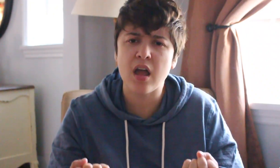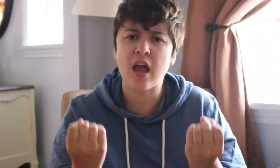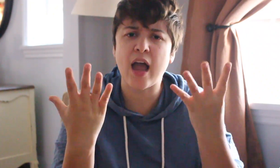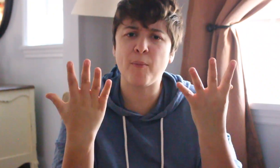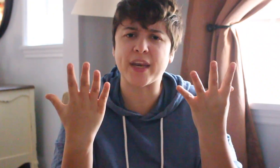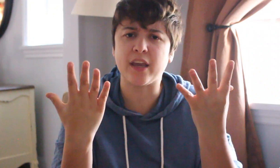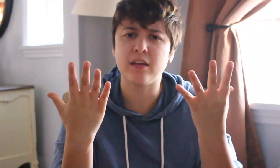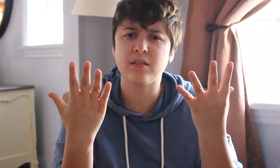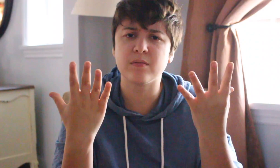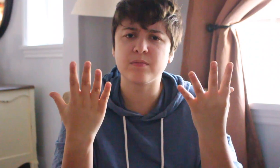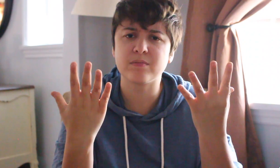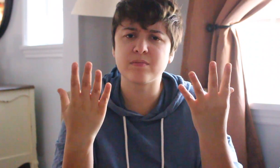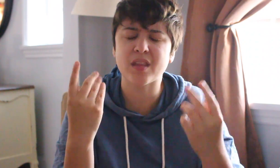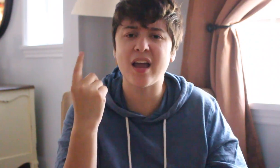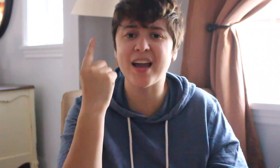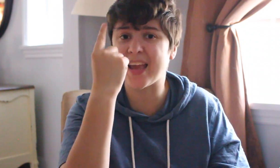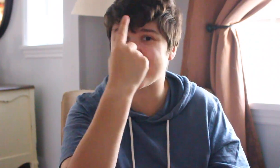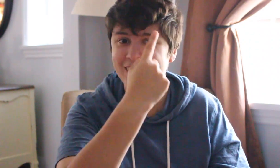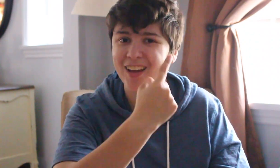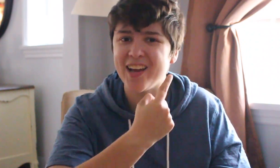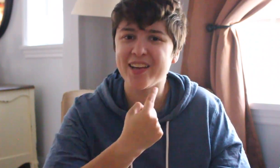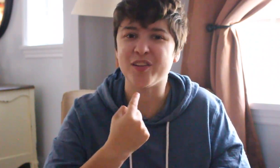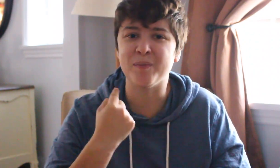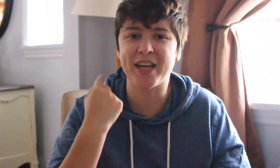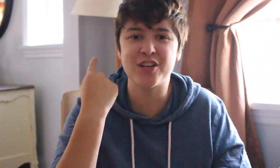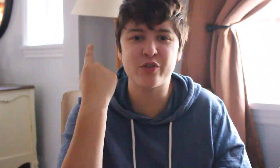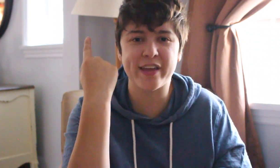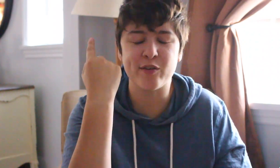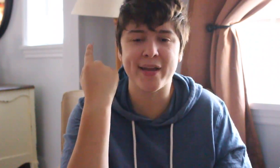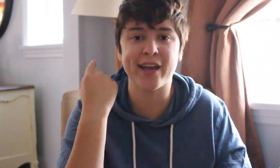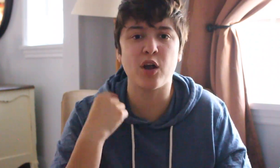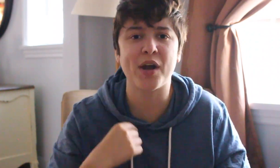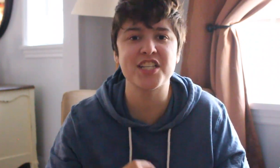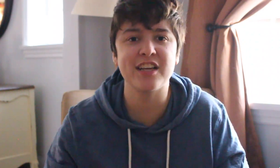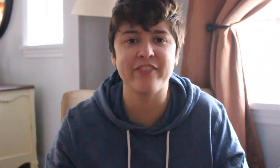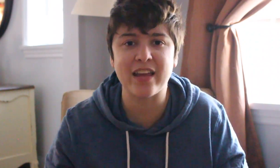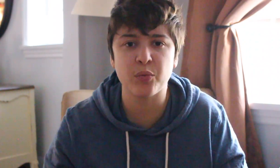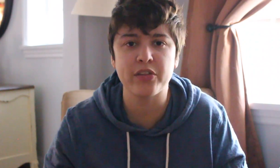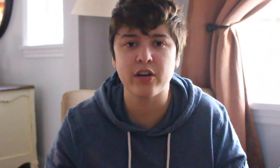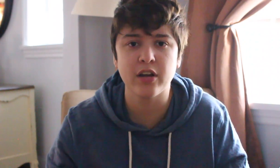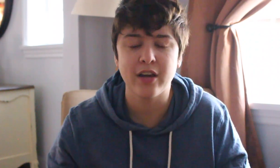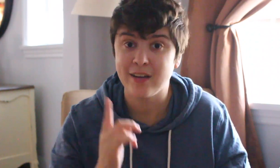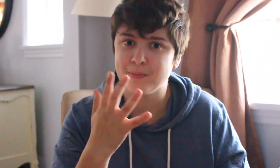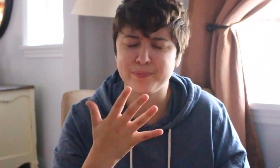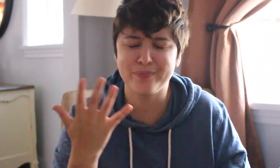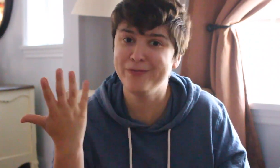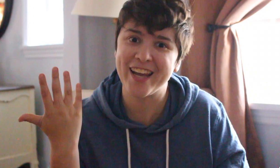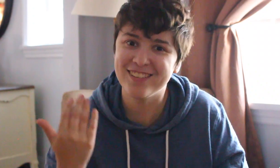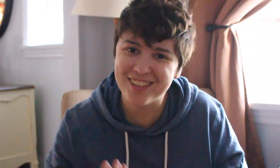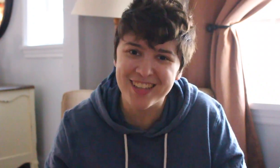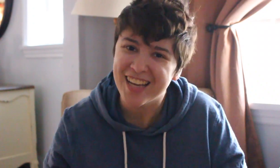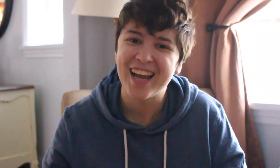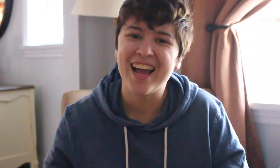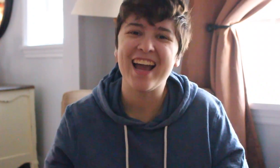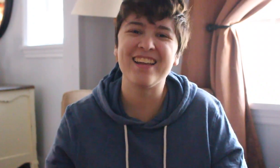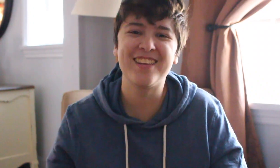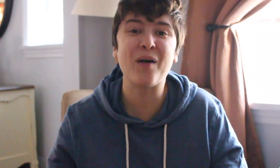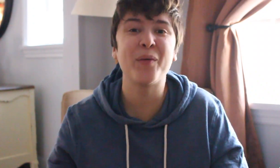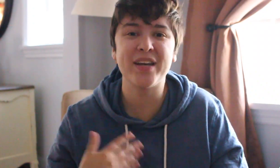How many? Again you're making sure that you're making a questioning face with your face. That way we